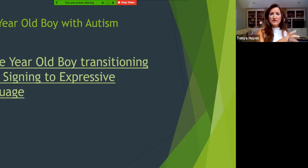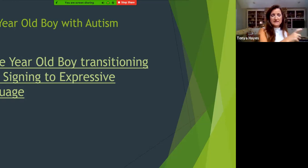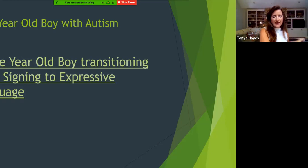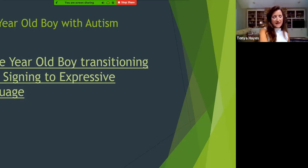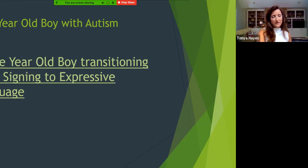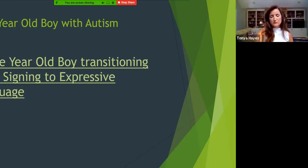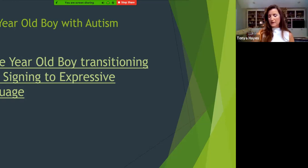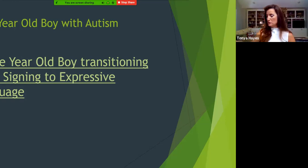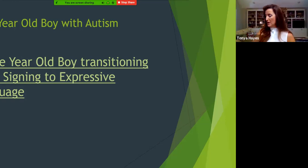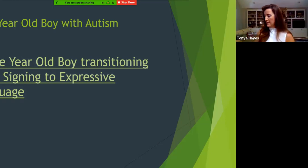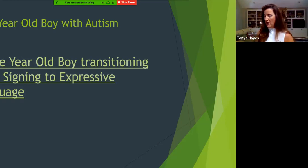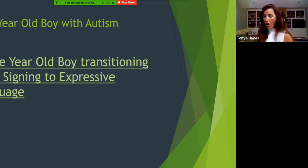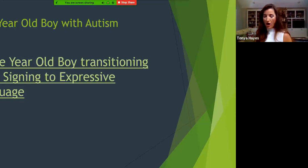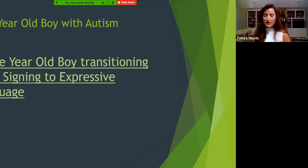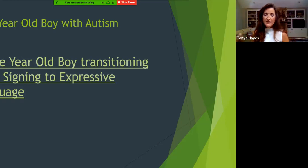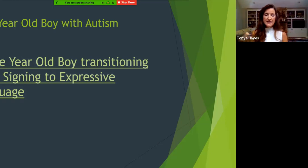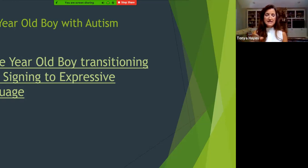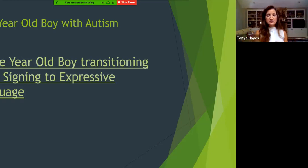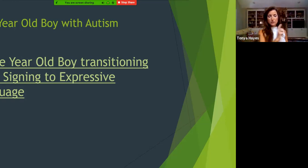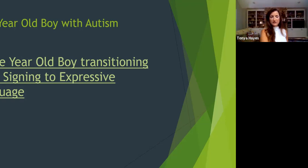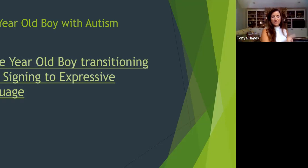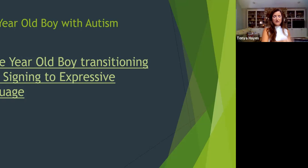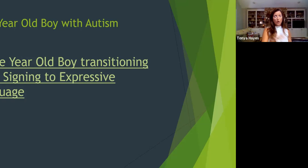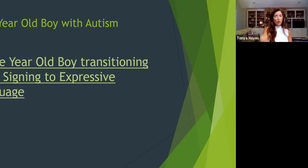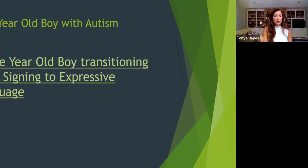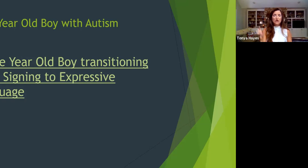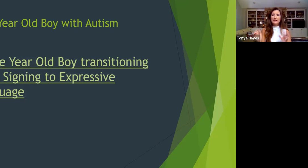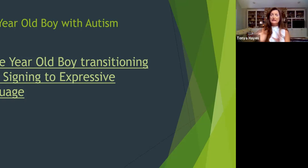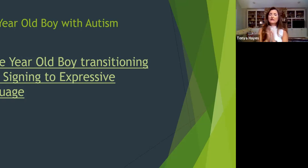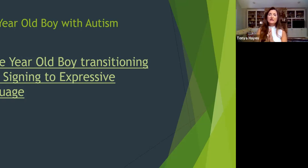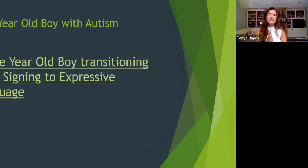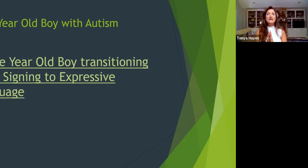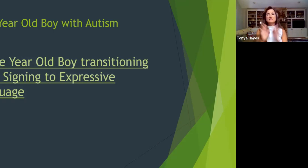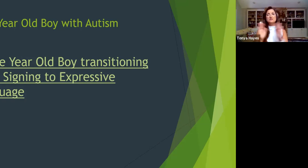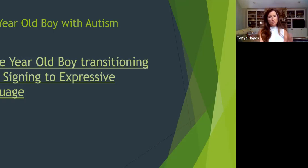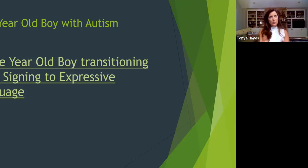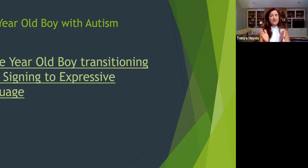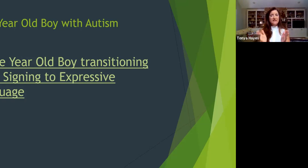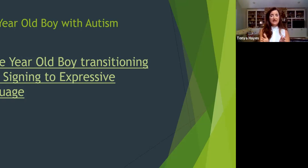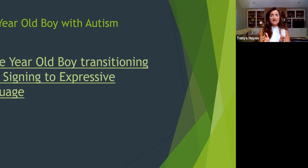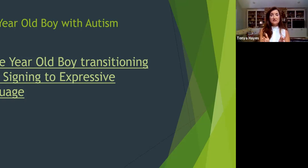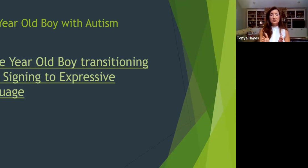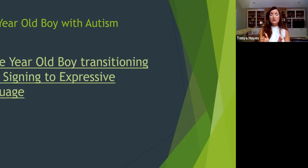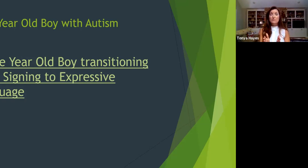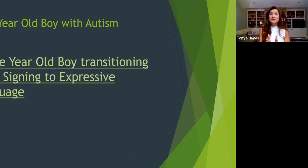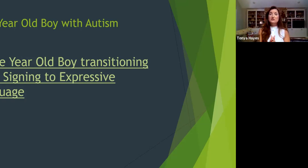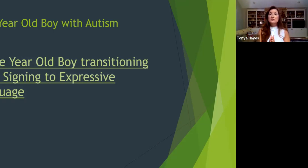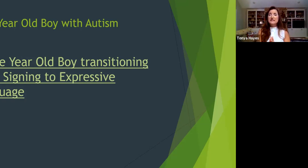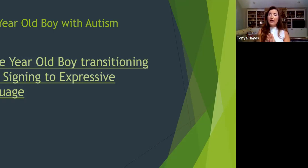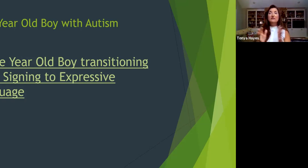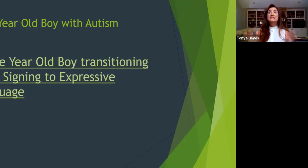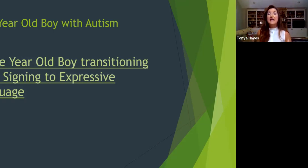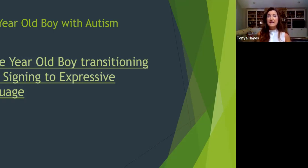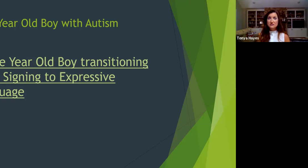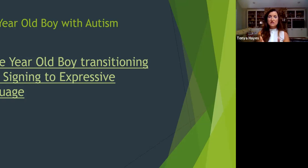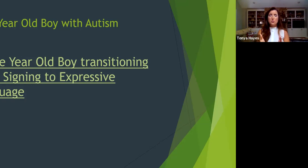the spectrum. He's lining those pictures up in an arc. He's doing them in order. He has a certain way that he likes to do it. But did you